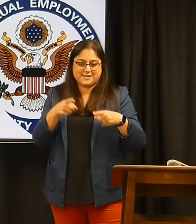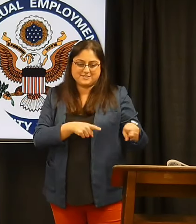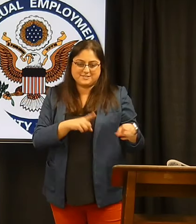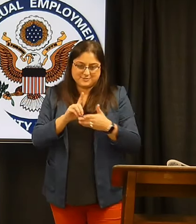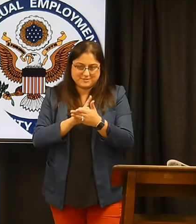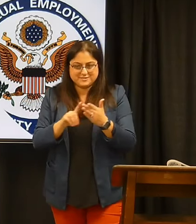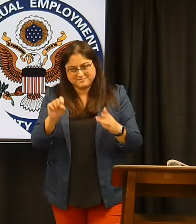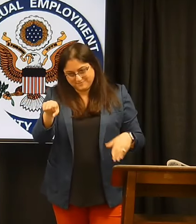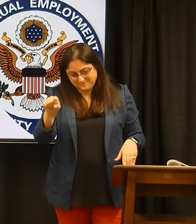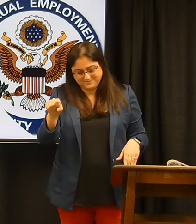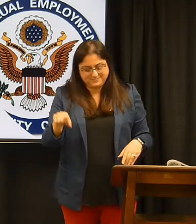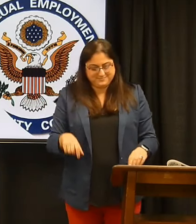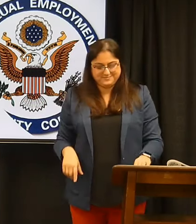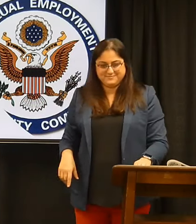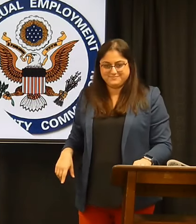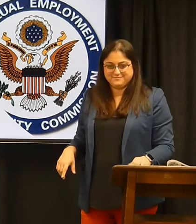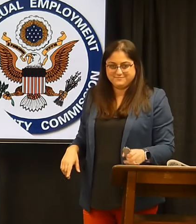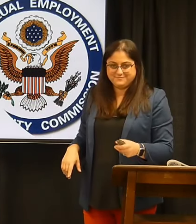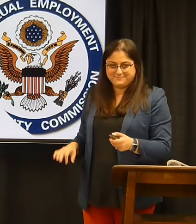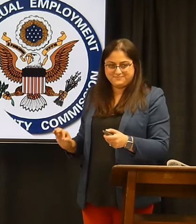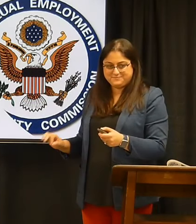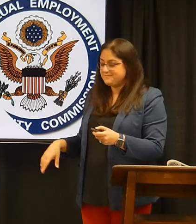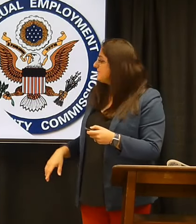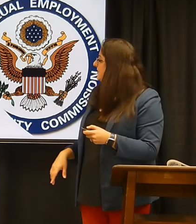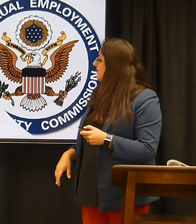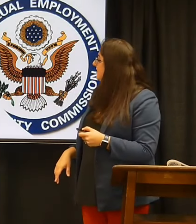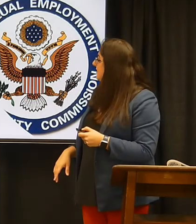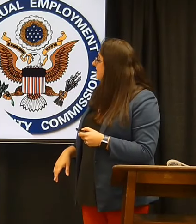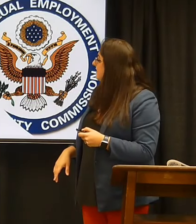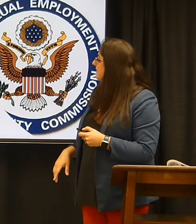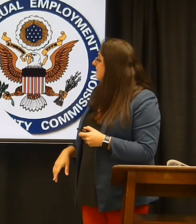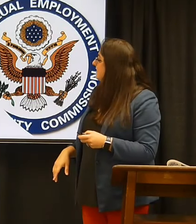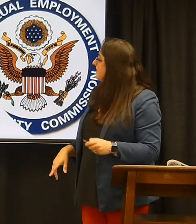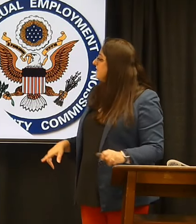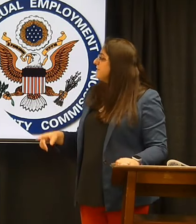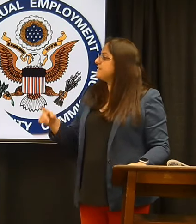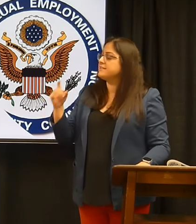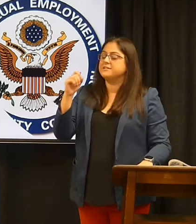Which she said that's still common today, form of discrimination, and I agree with her, it is.